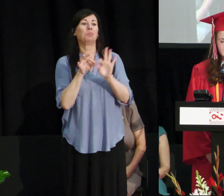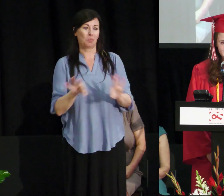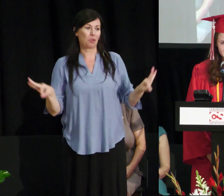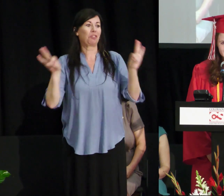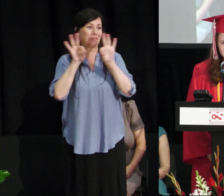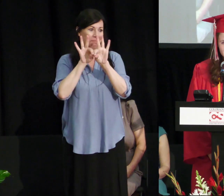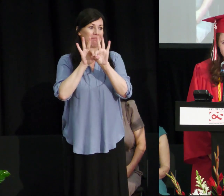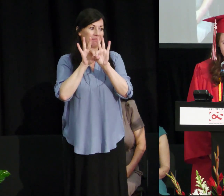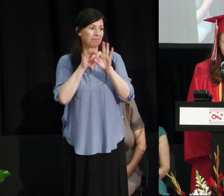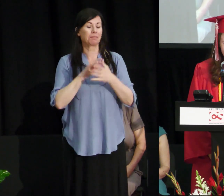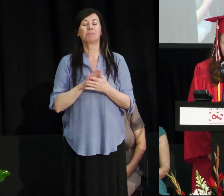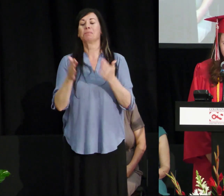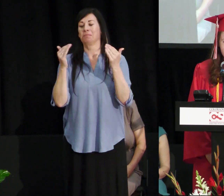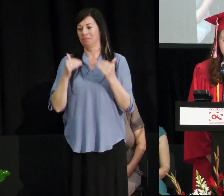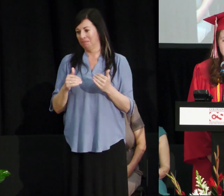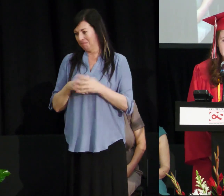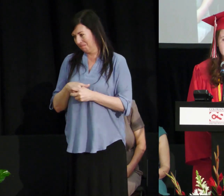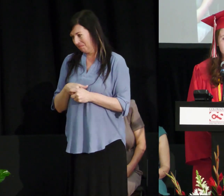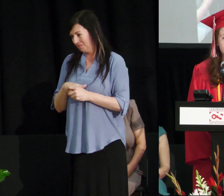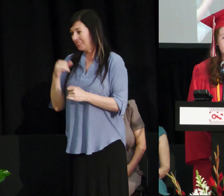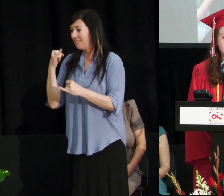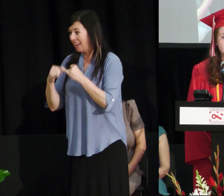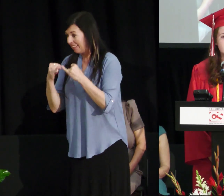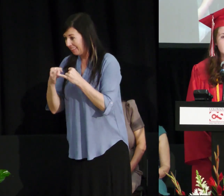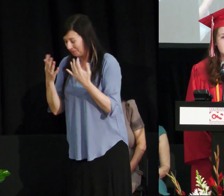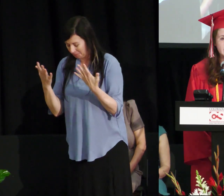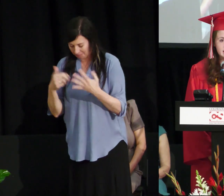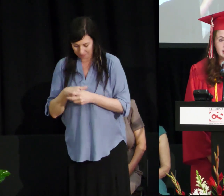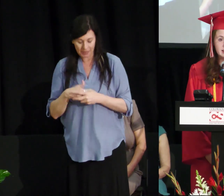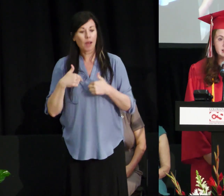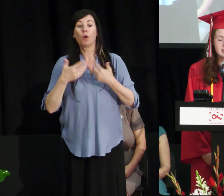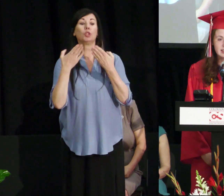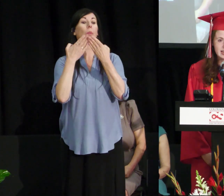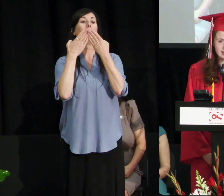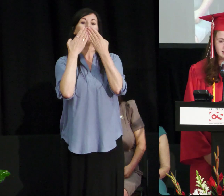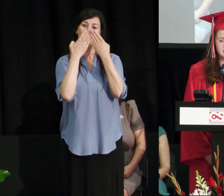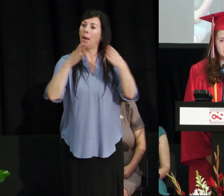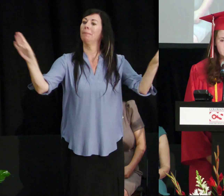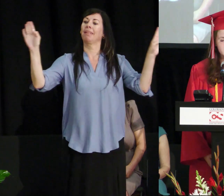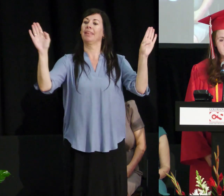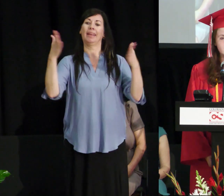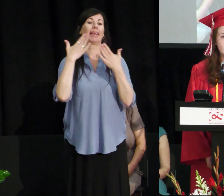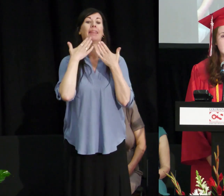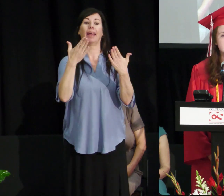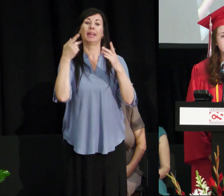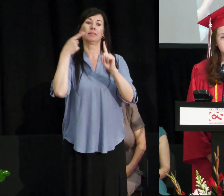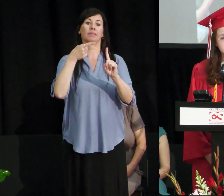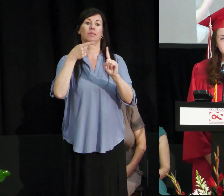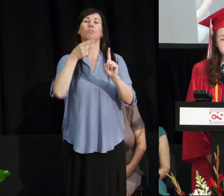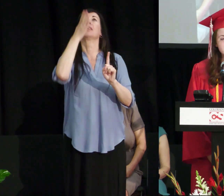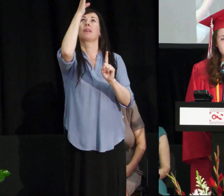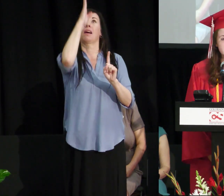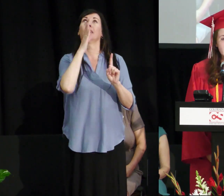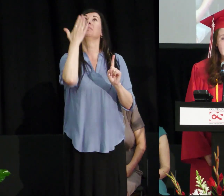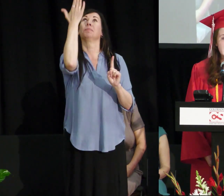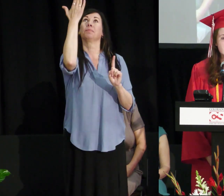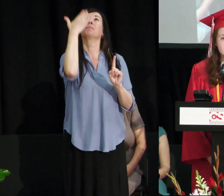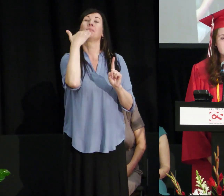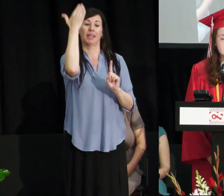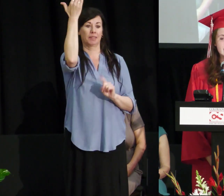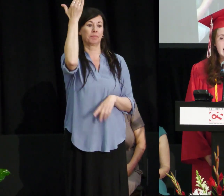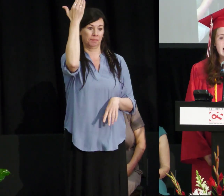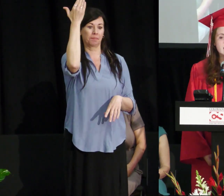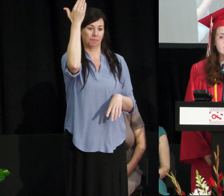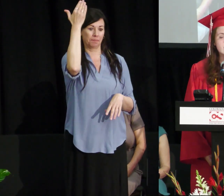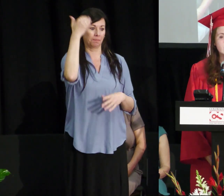Finally, I would like to publicly thank God. I